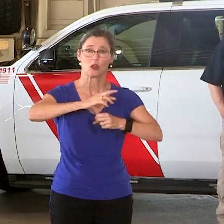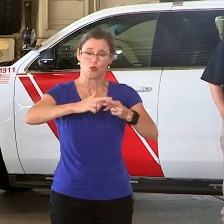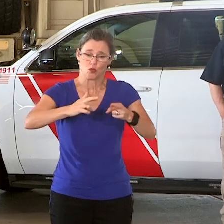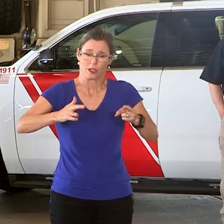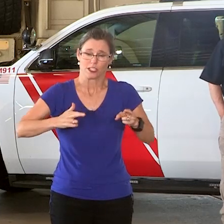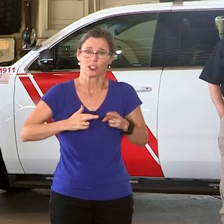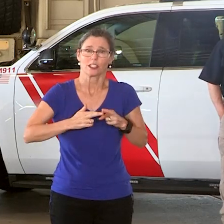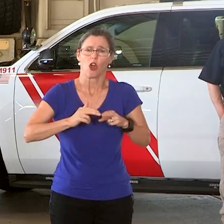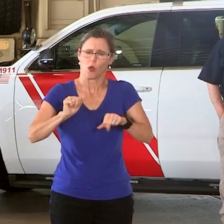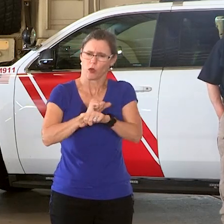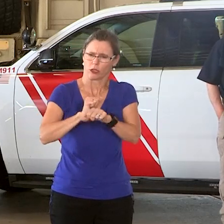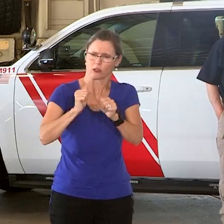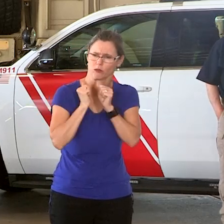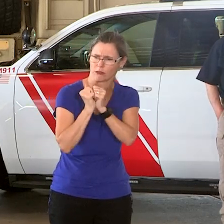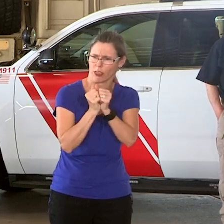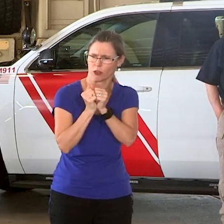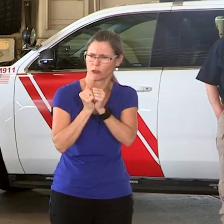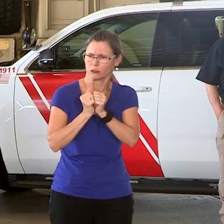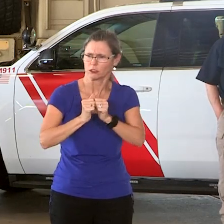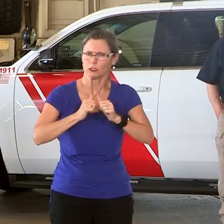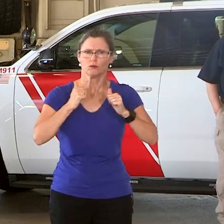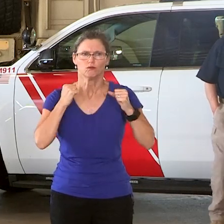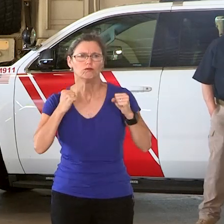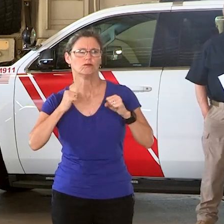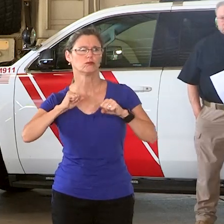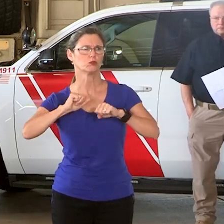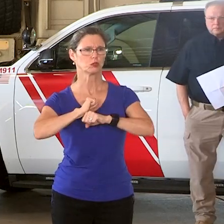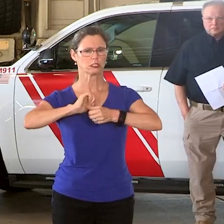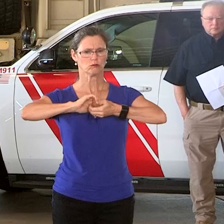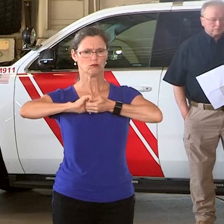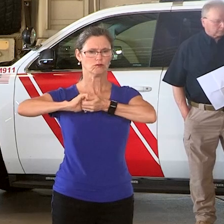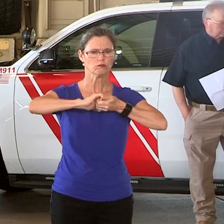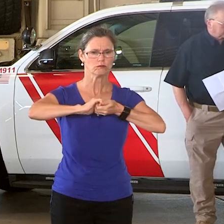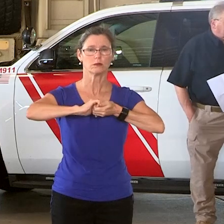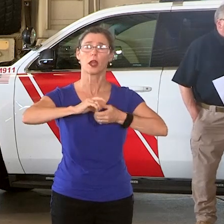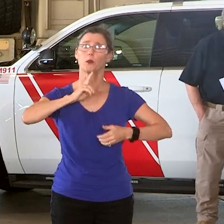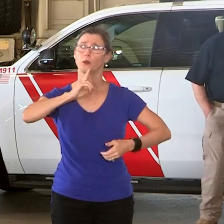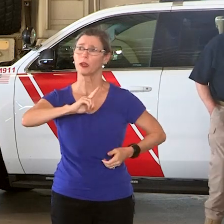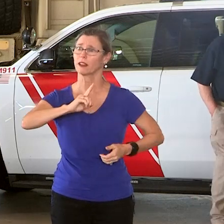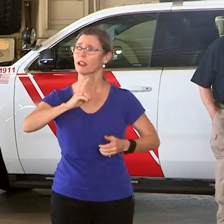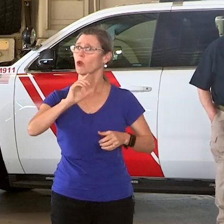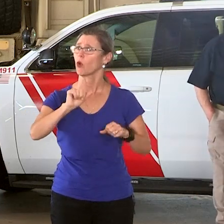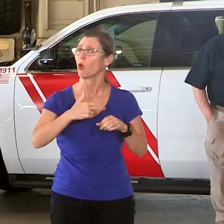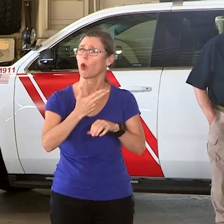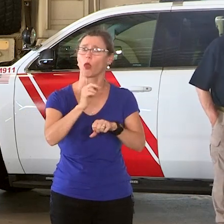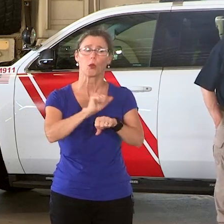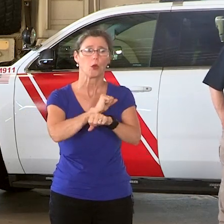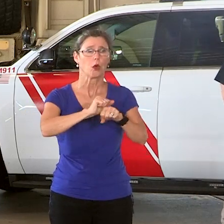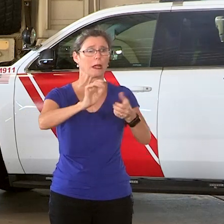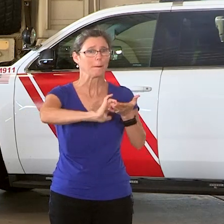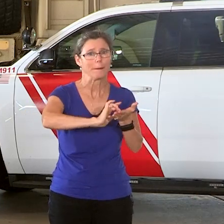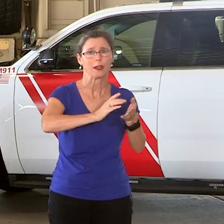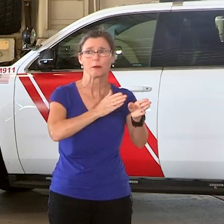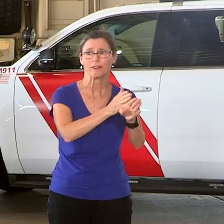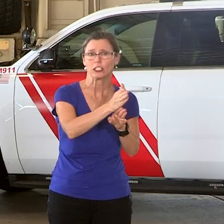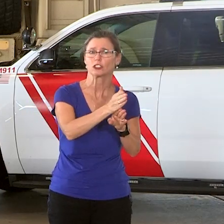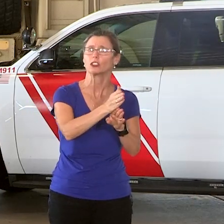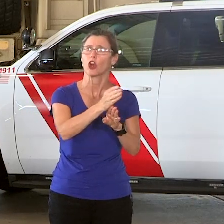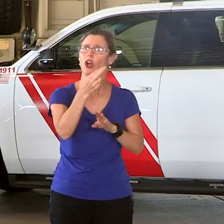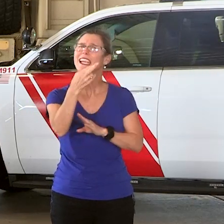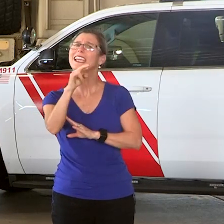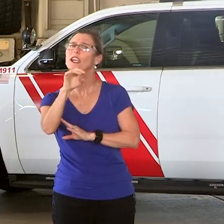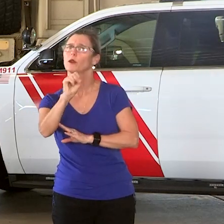are standing tall, and all healthcare workers right now are truly heroes in this fight that